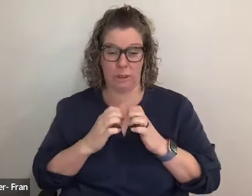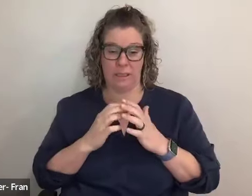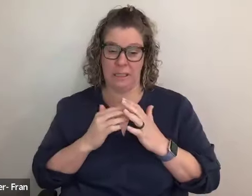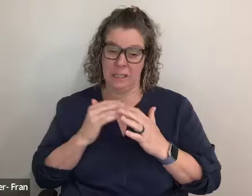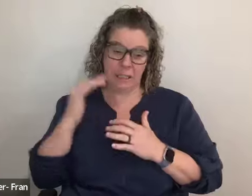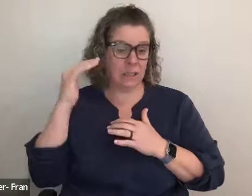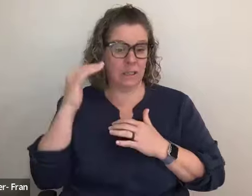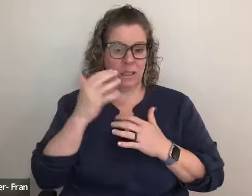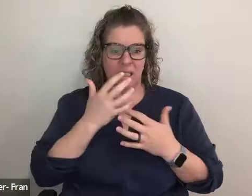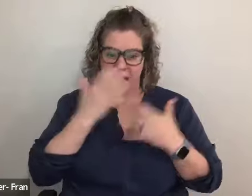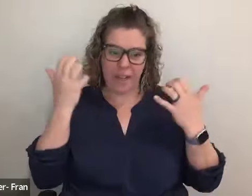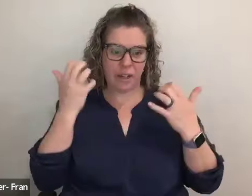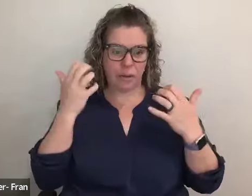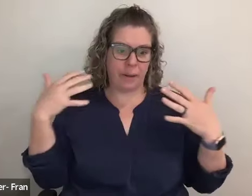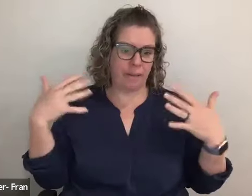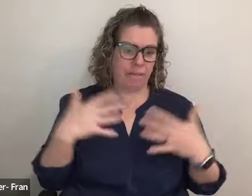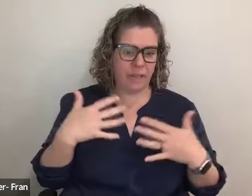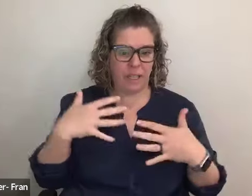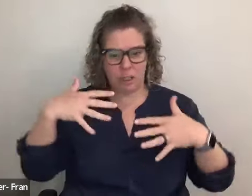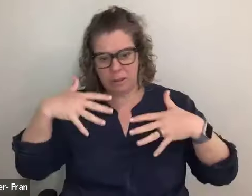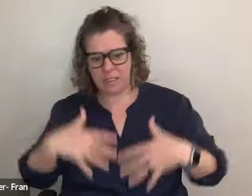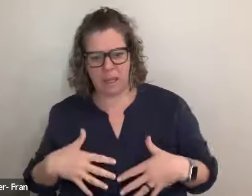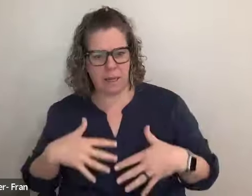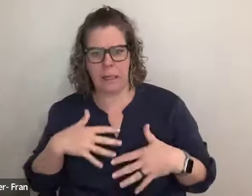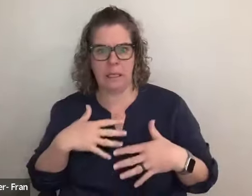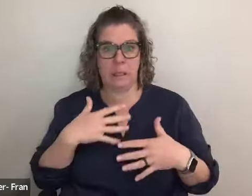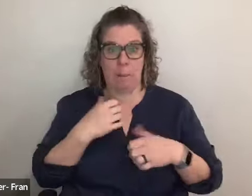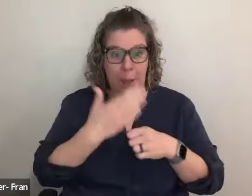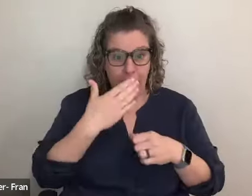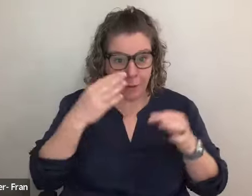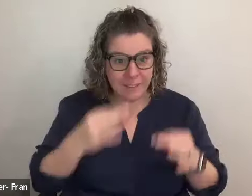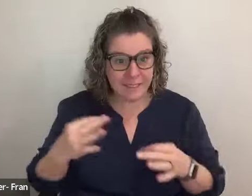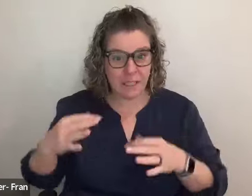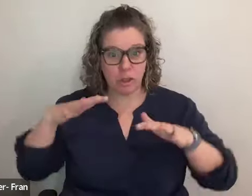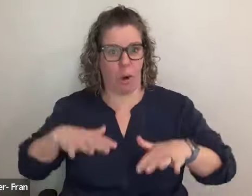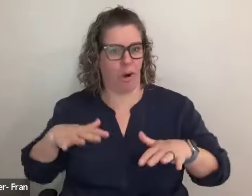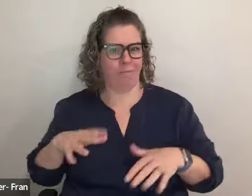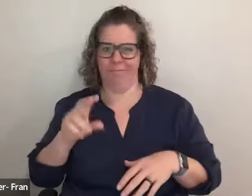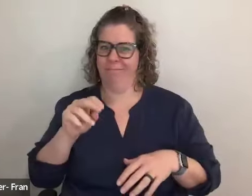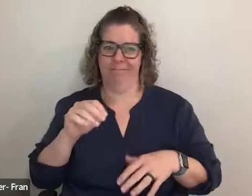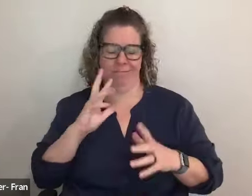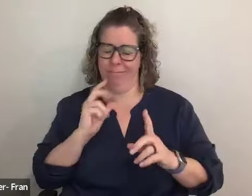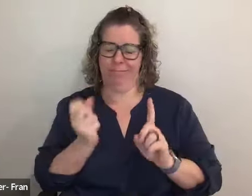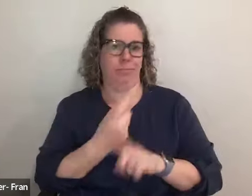experience anger, fear, anxiety, sadness, unable to make good decisions or calm down easily.